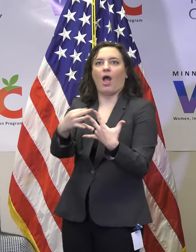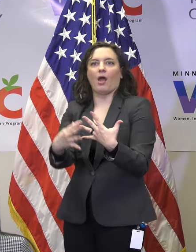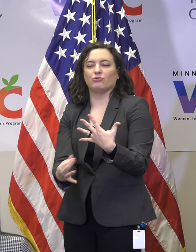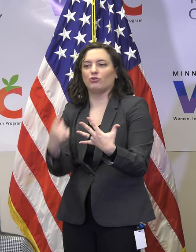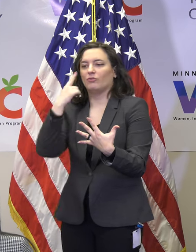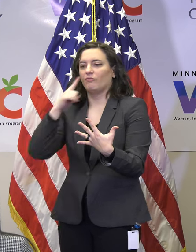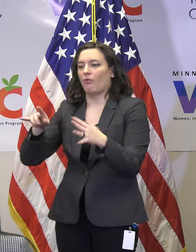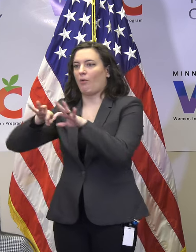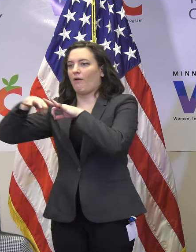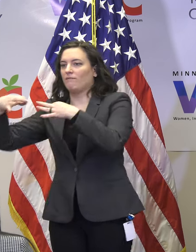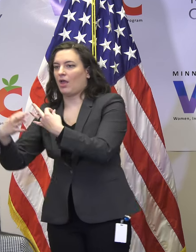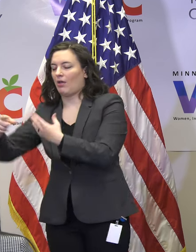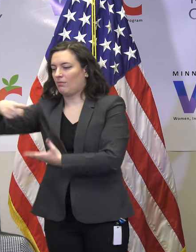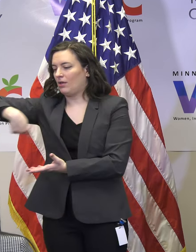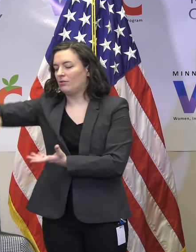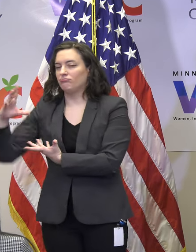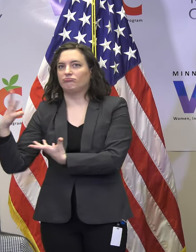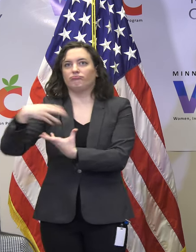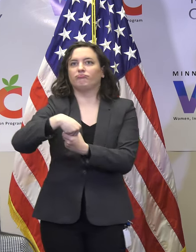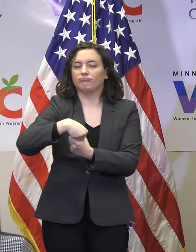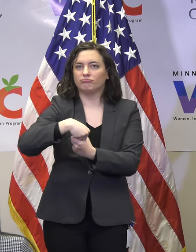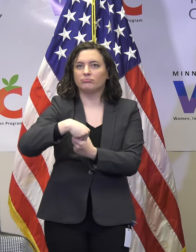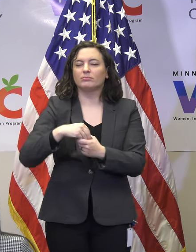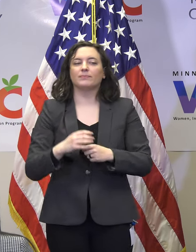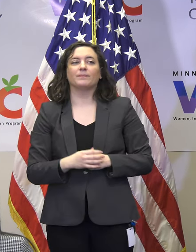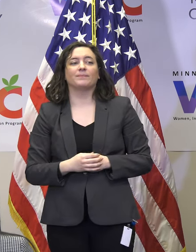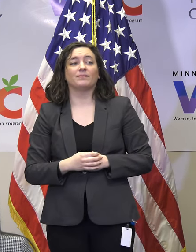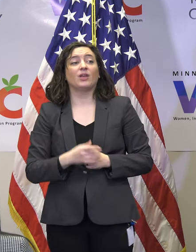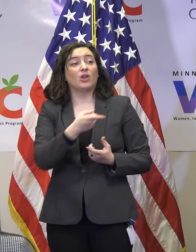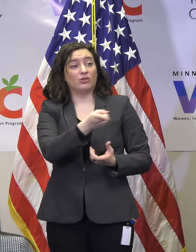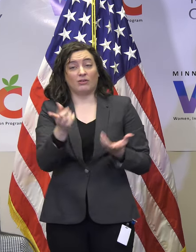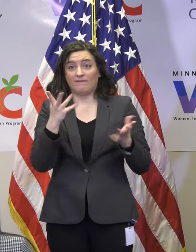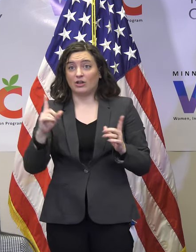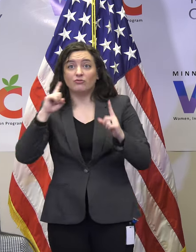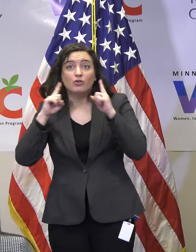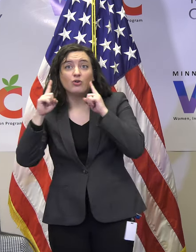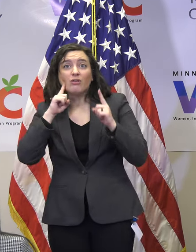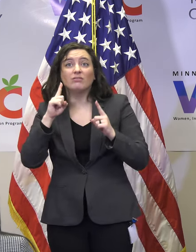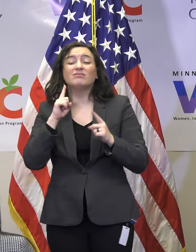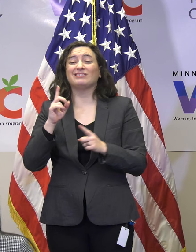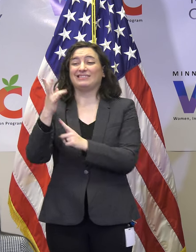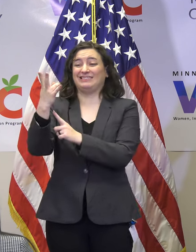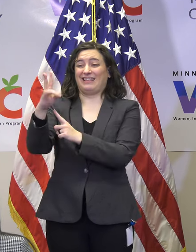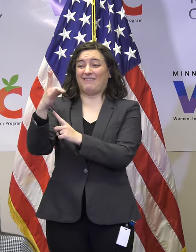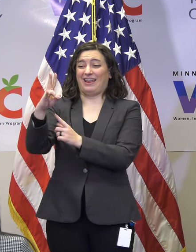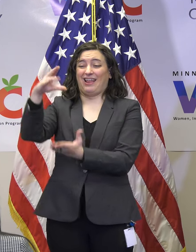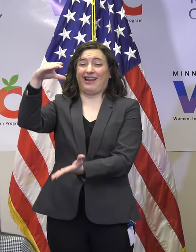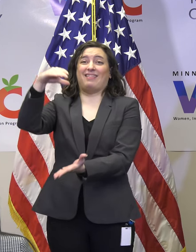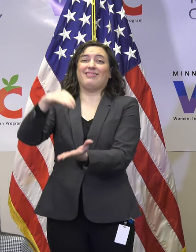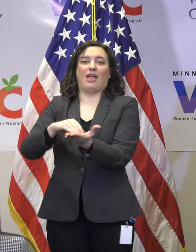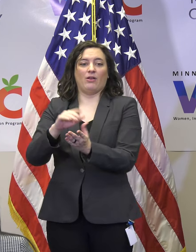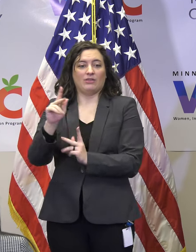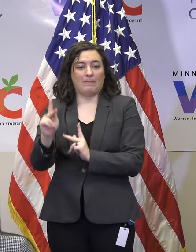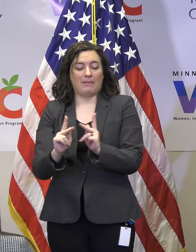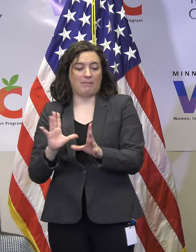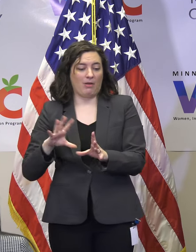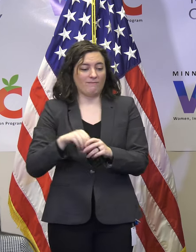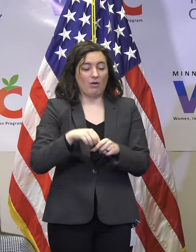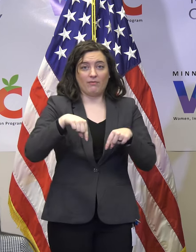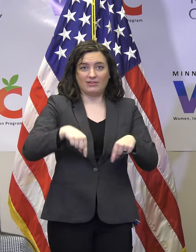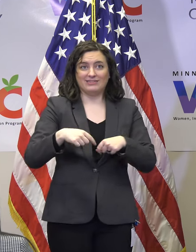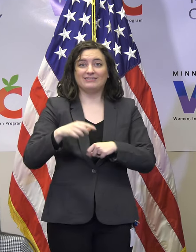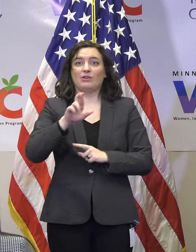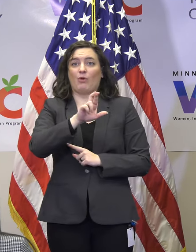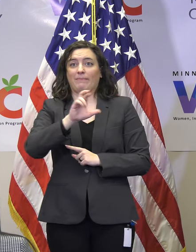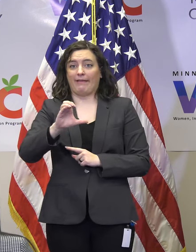families to participate. You've heard that here in this county, 17,000 participants are involved in